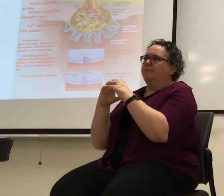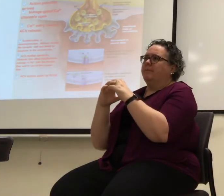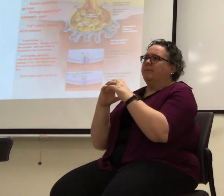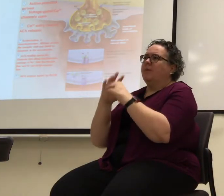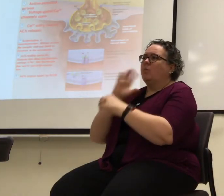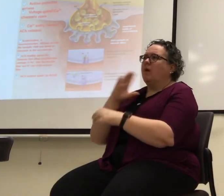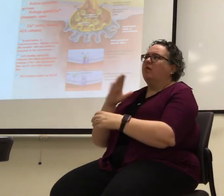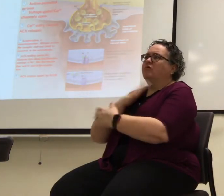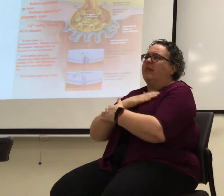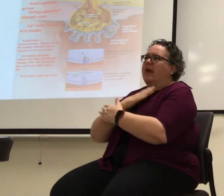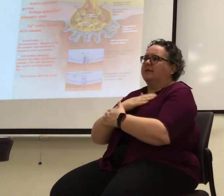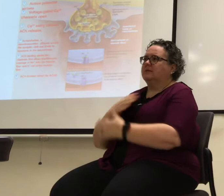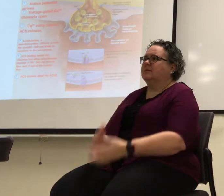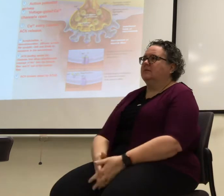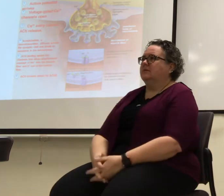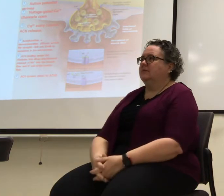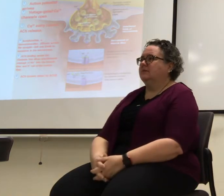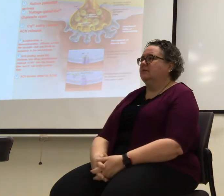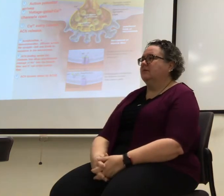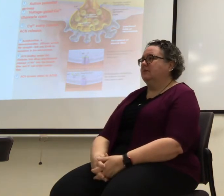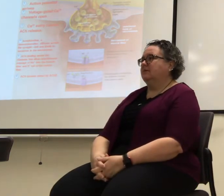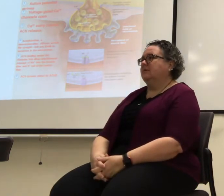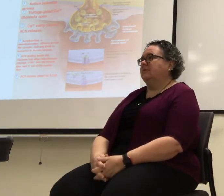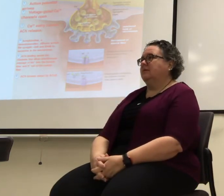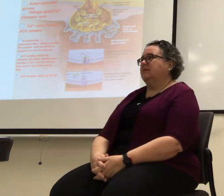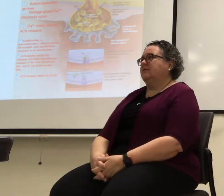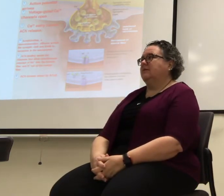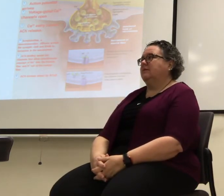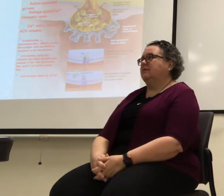Muscle relaxes.